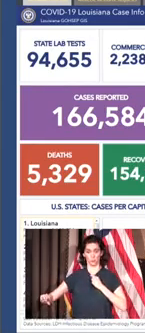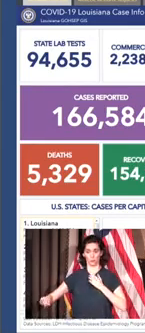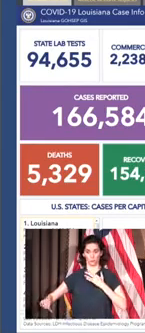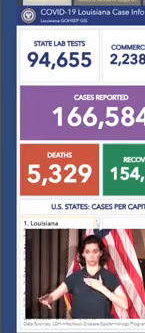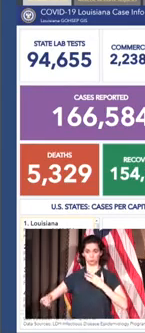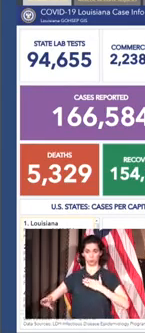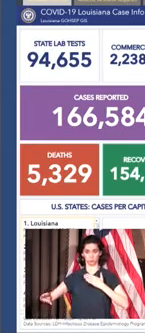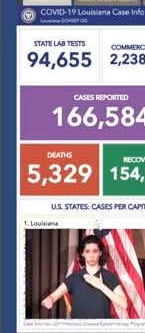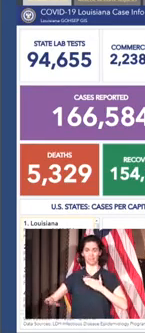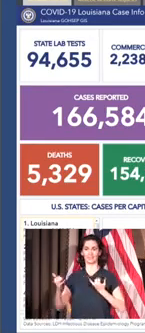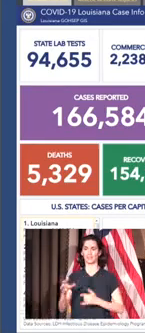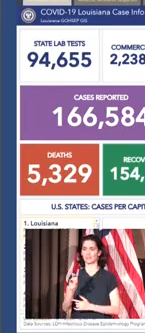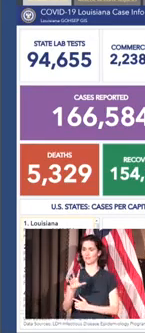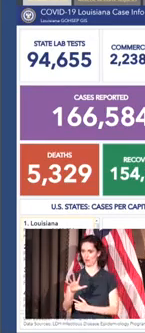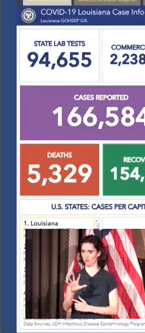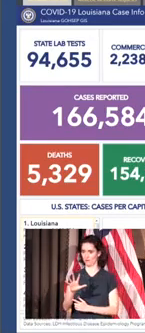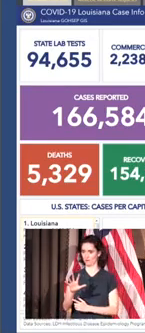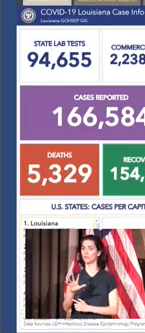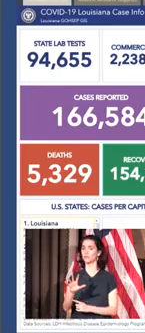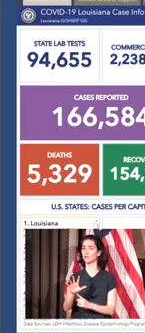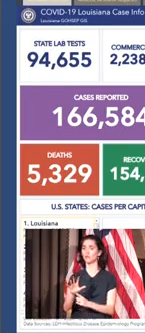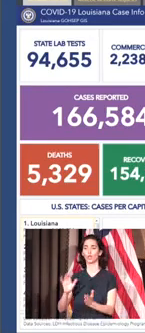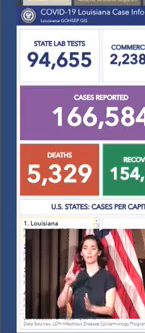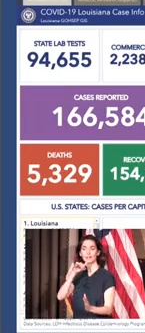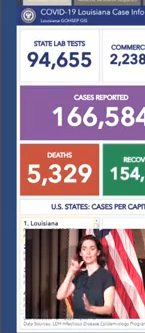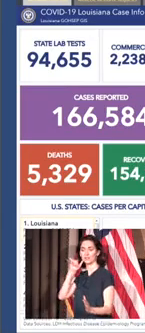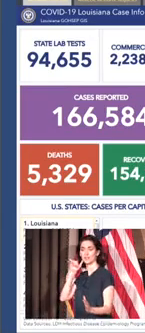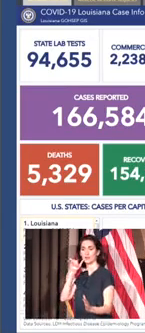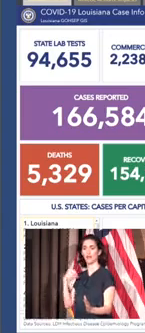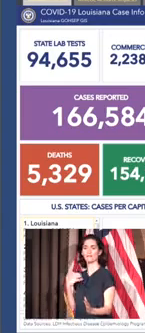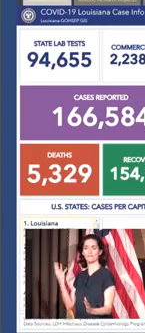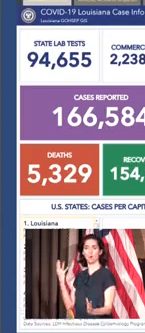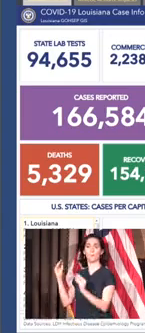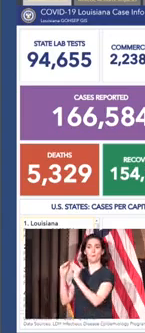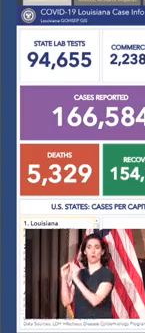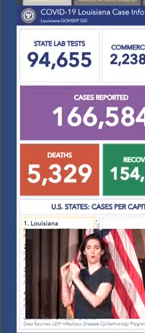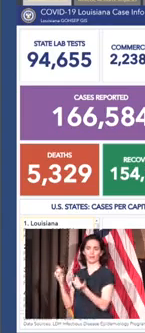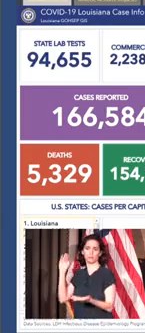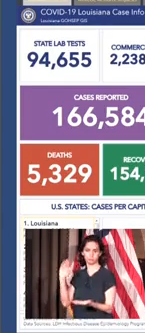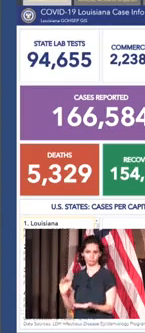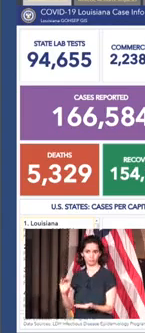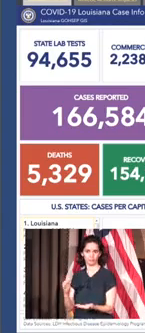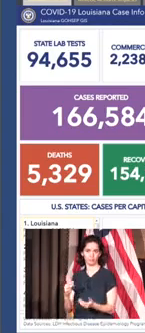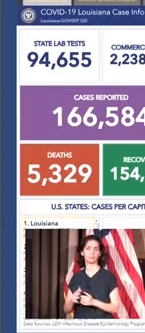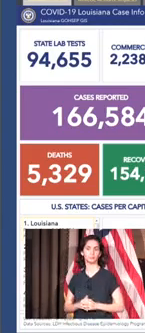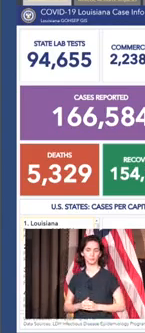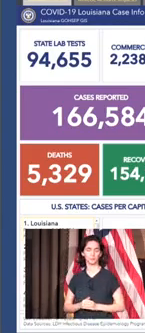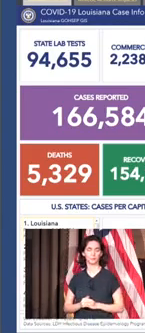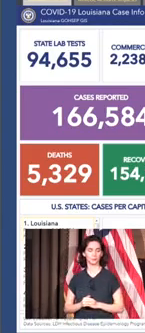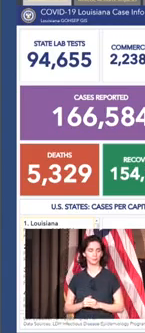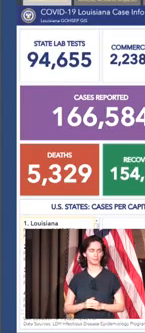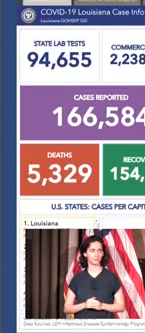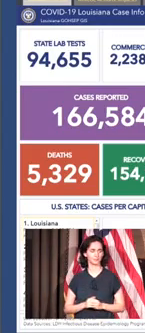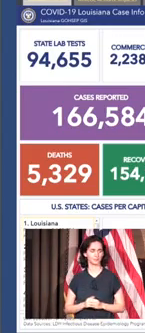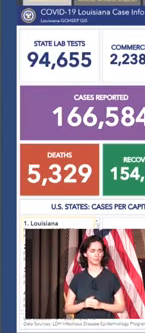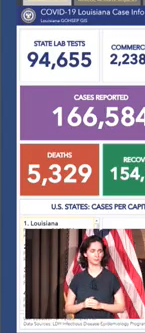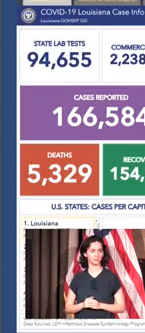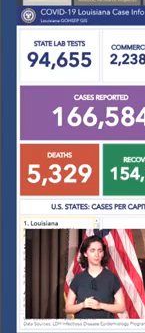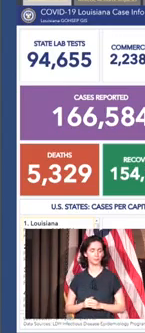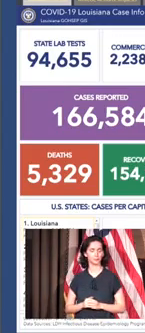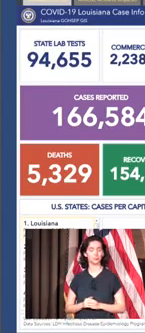individuals on mechanical ventilators. That's down 4 from earlier this week. And so